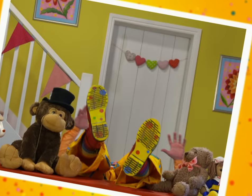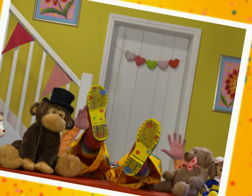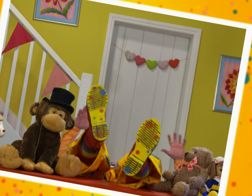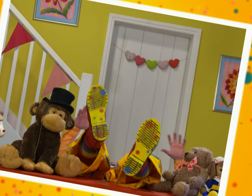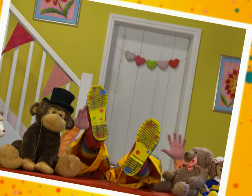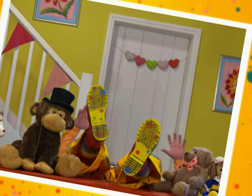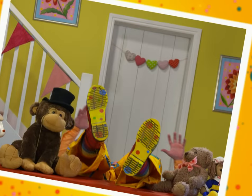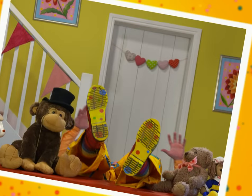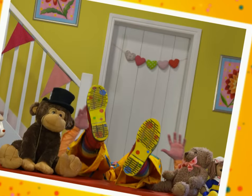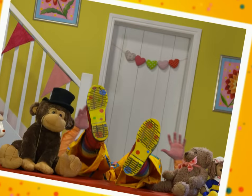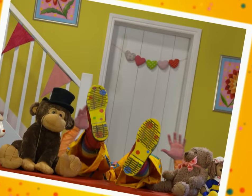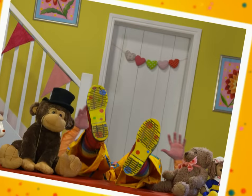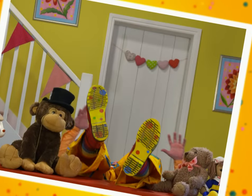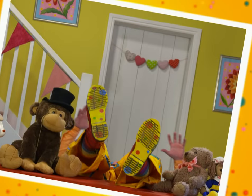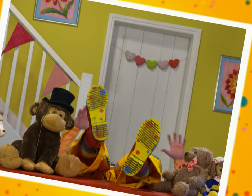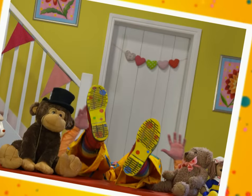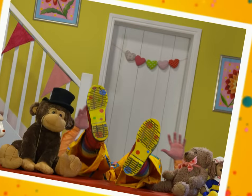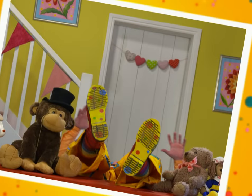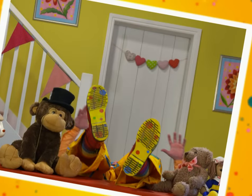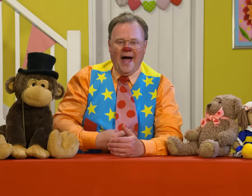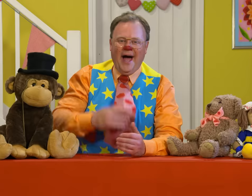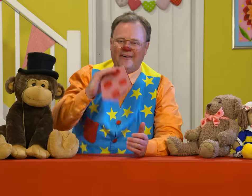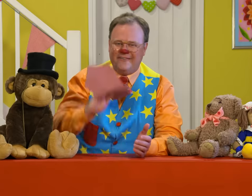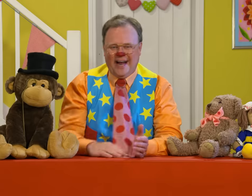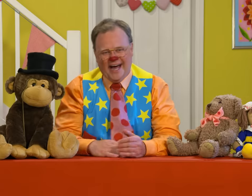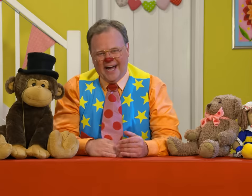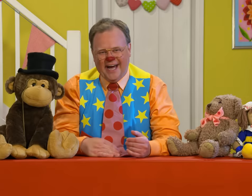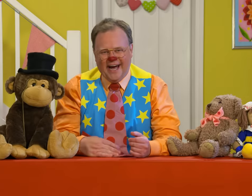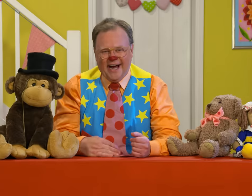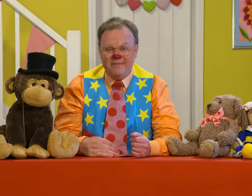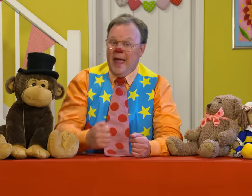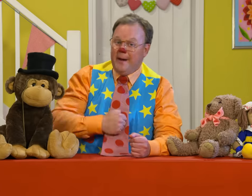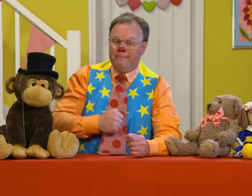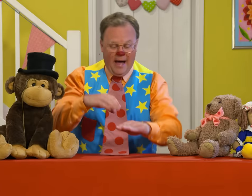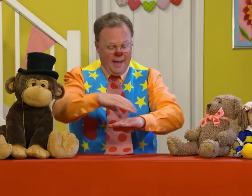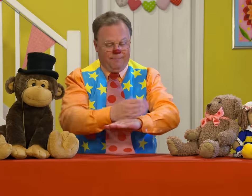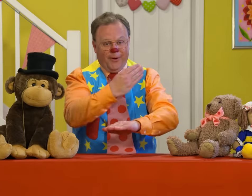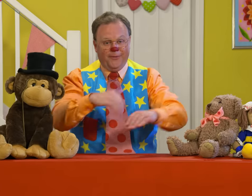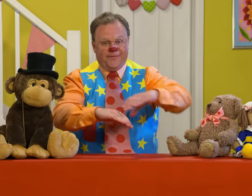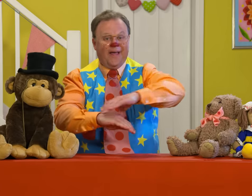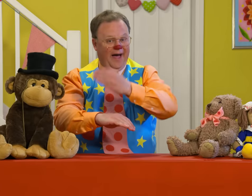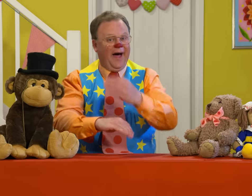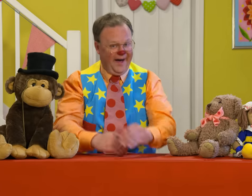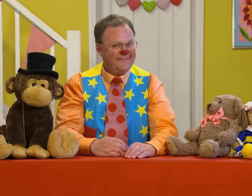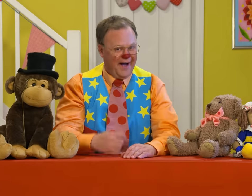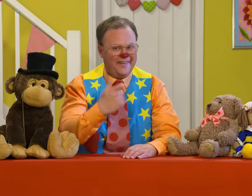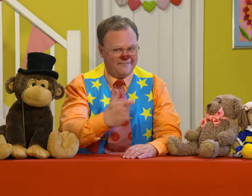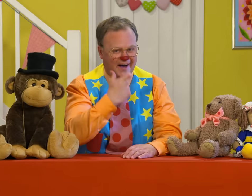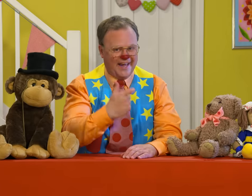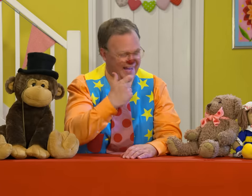It's a photo of your boots. Oh! My boots are rather funny,